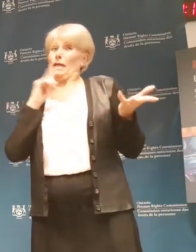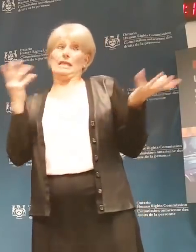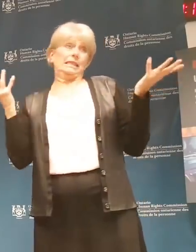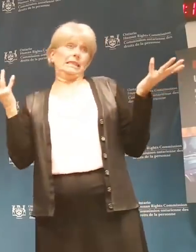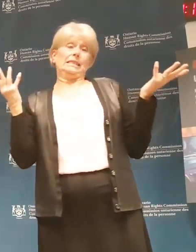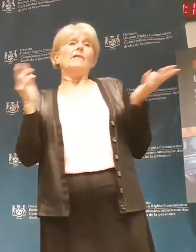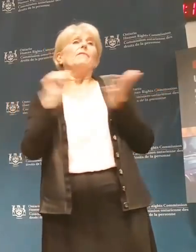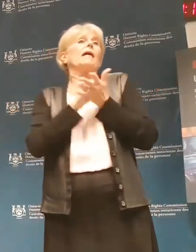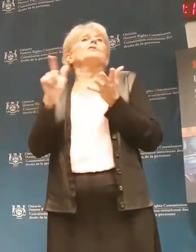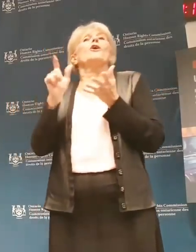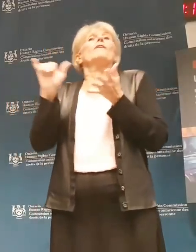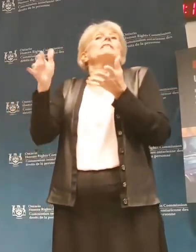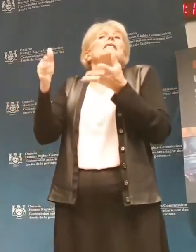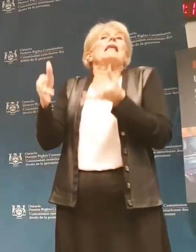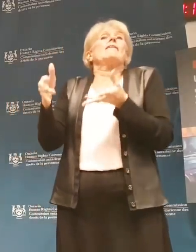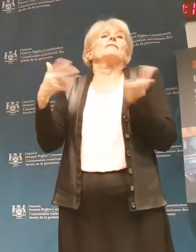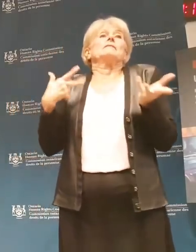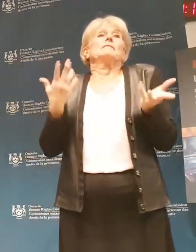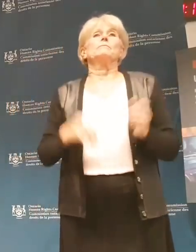is outstanding at this point.